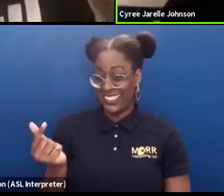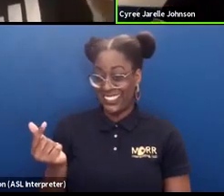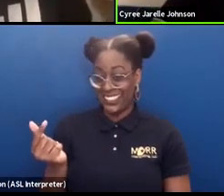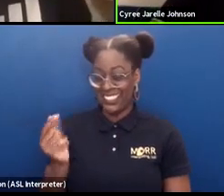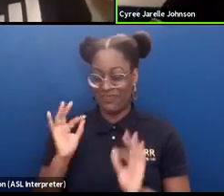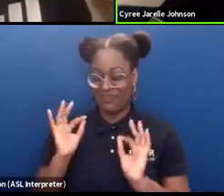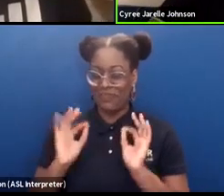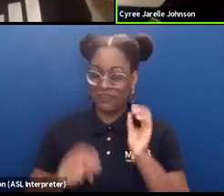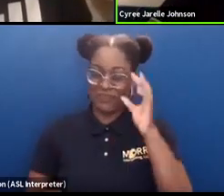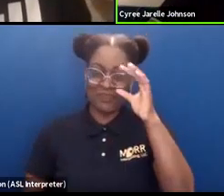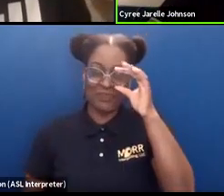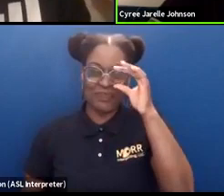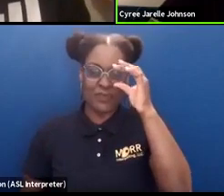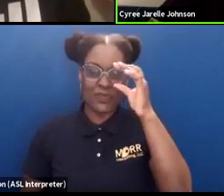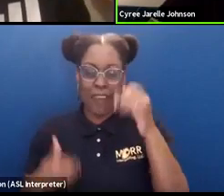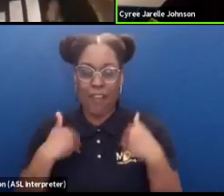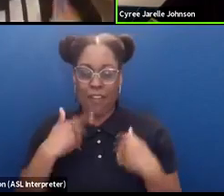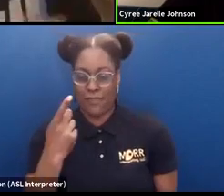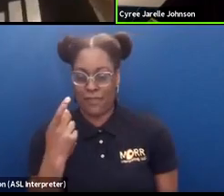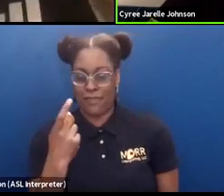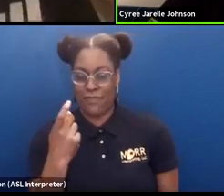I have one more thing to say.